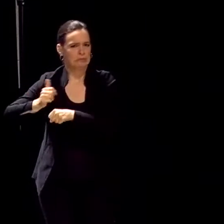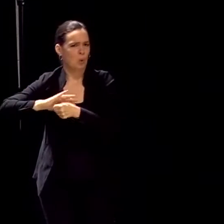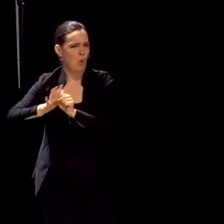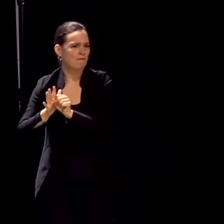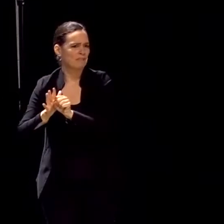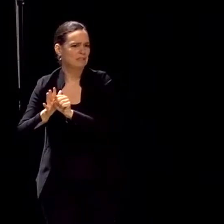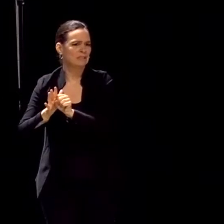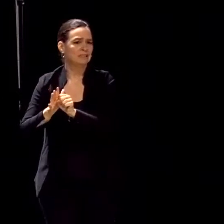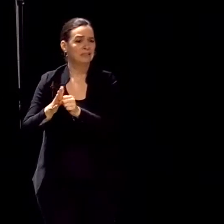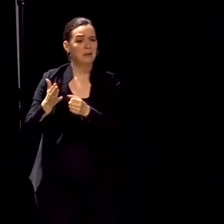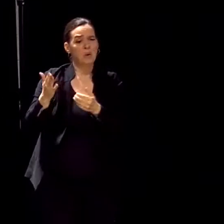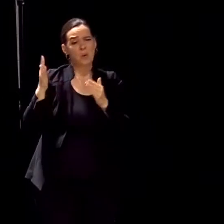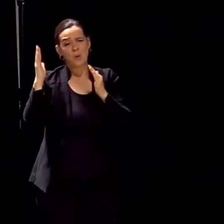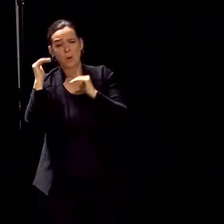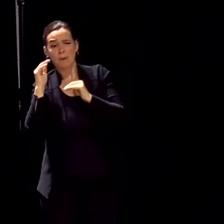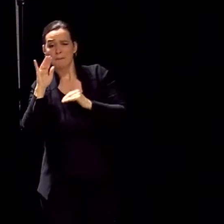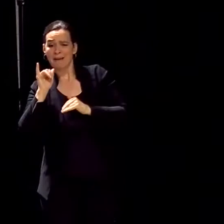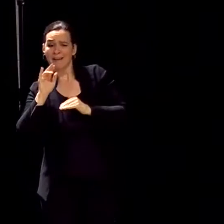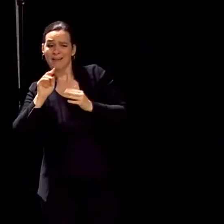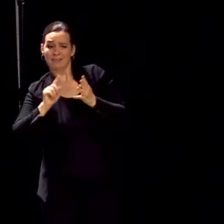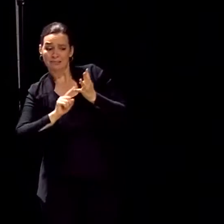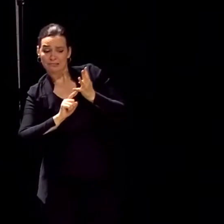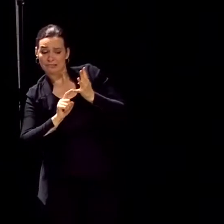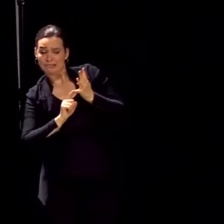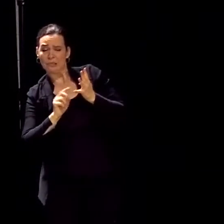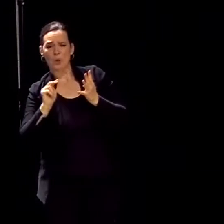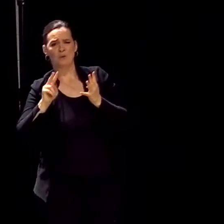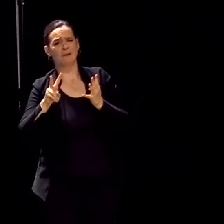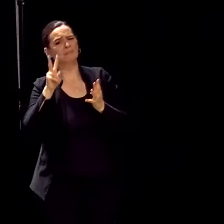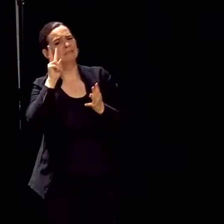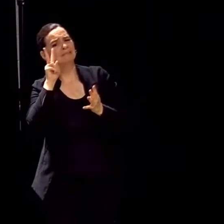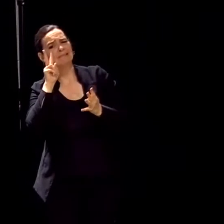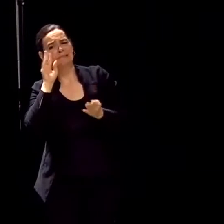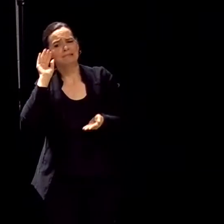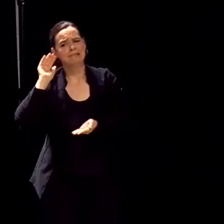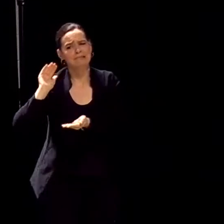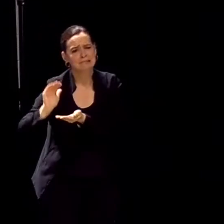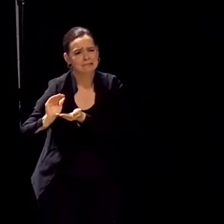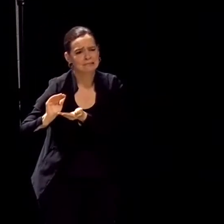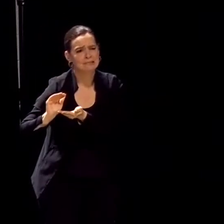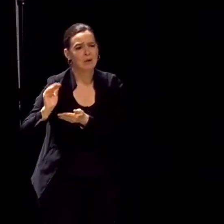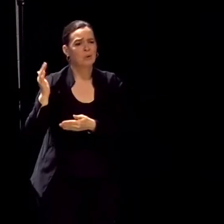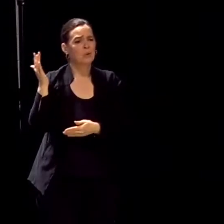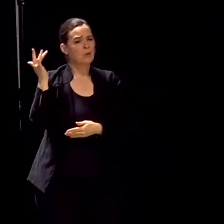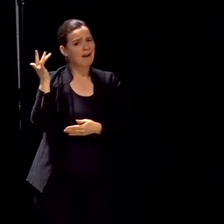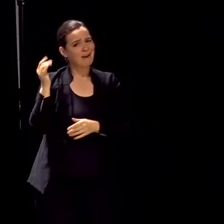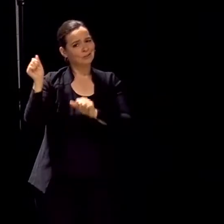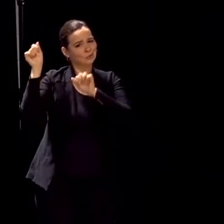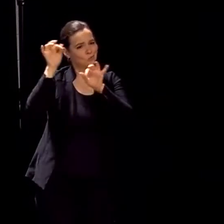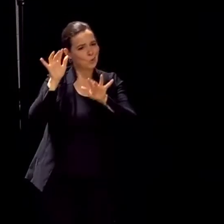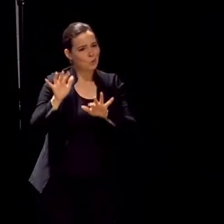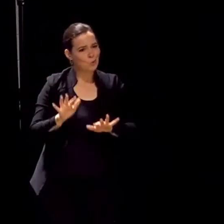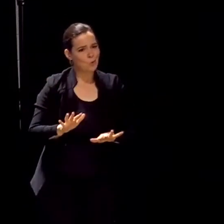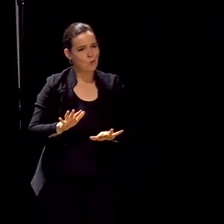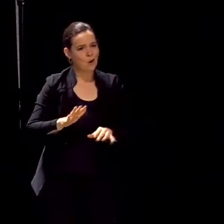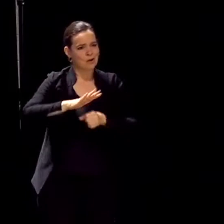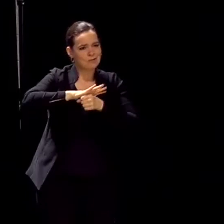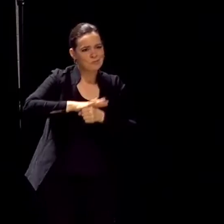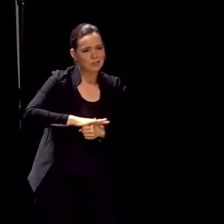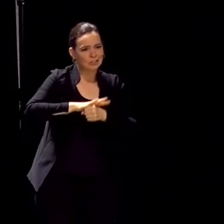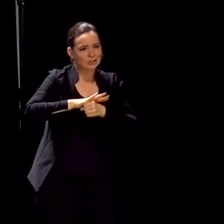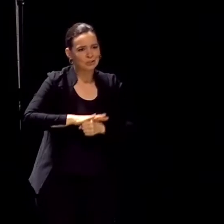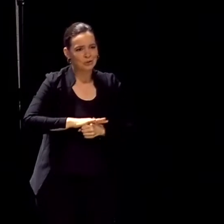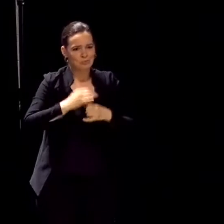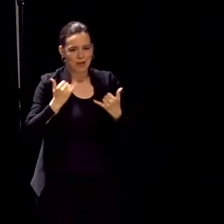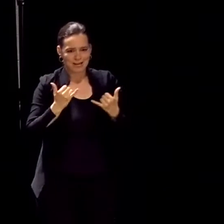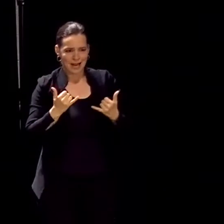month, going into the winter months when there will be more pressure on us. So we'll continue to expand testing.